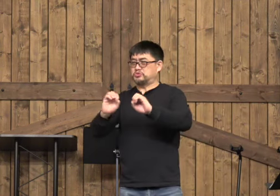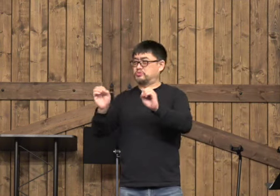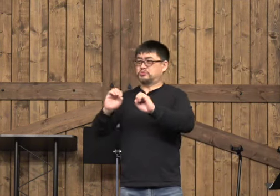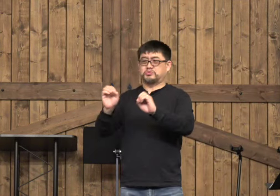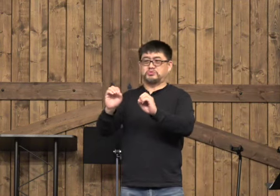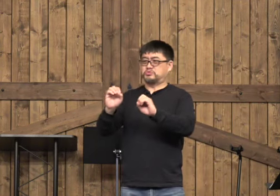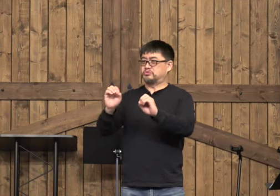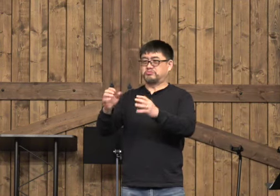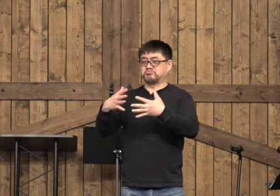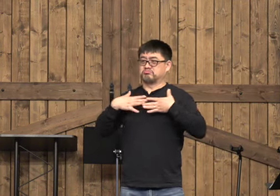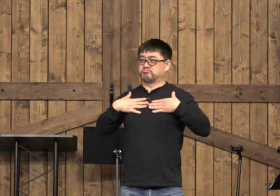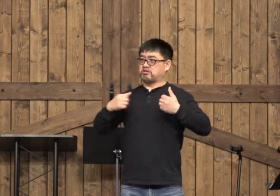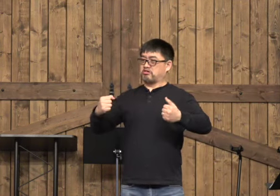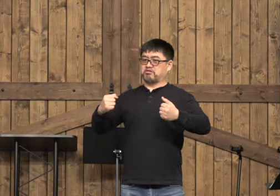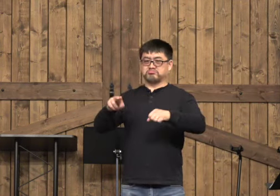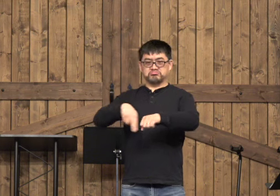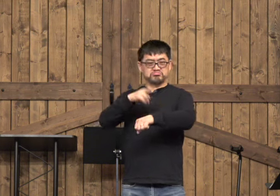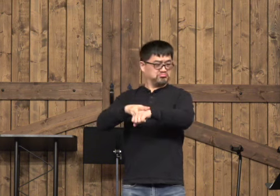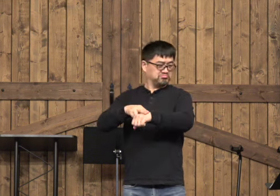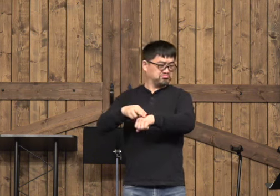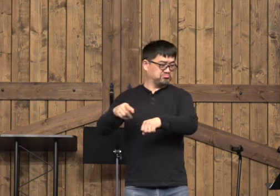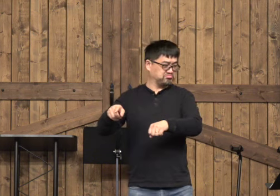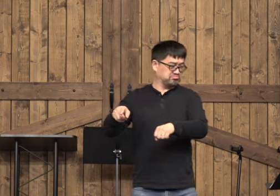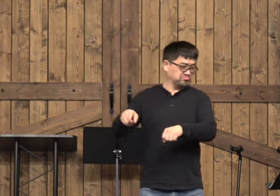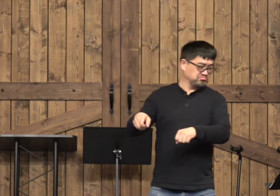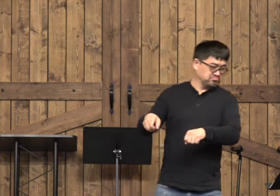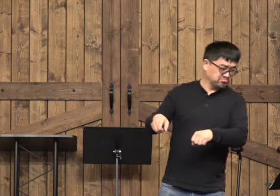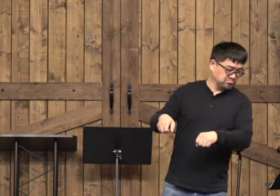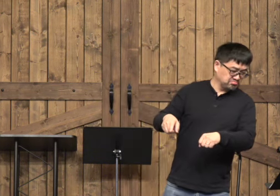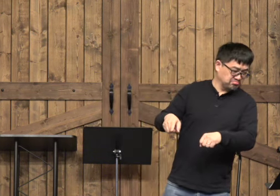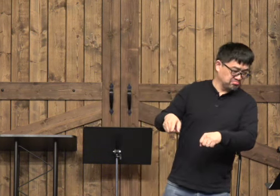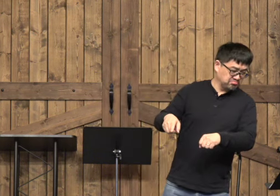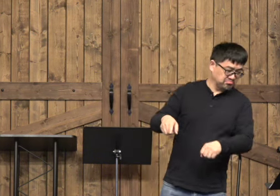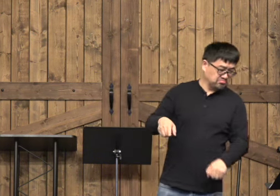But he wasn't hurt. His body was strong. was just like anyone else.